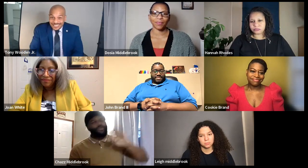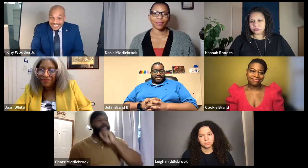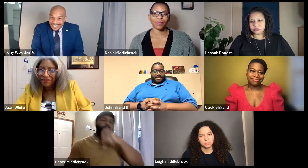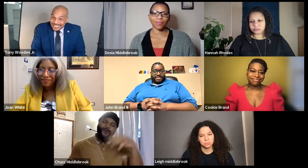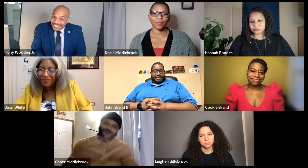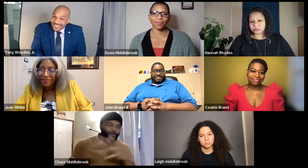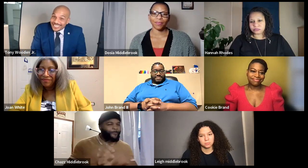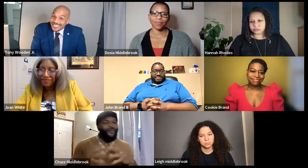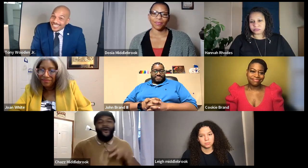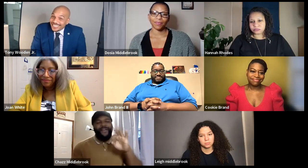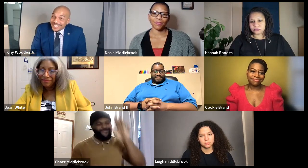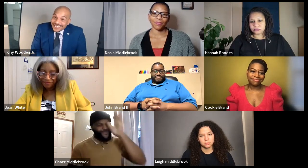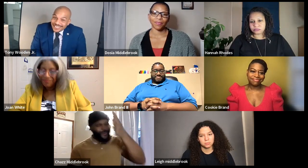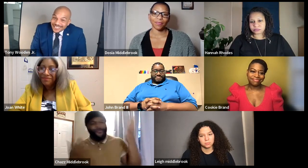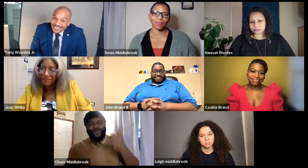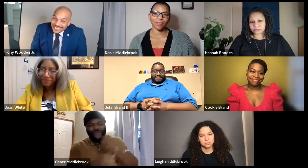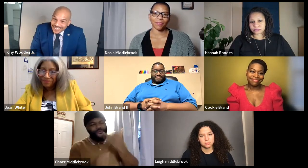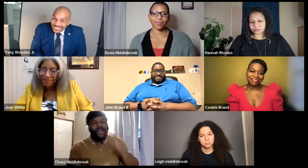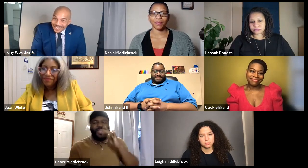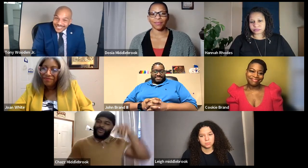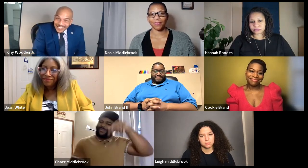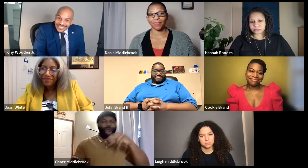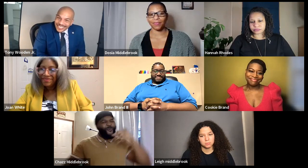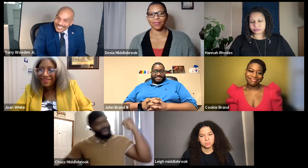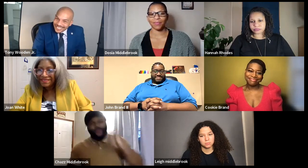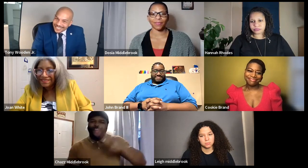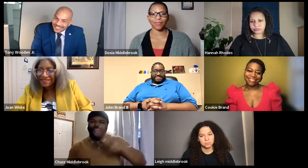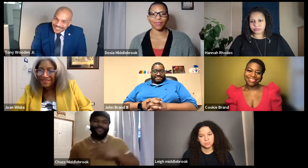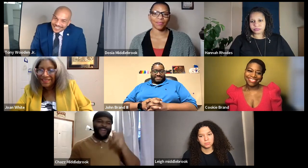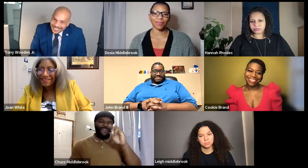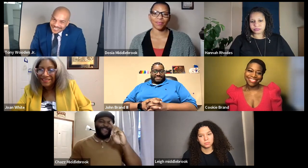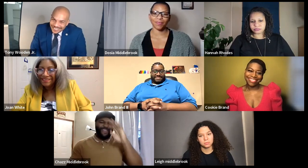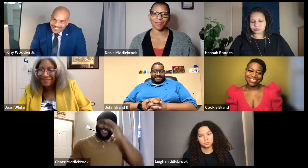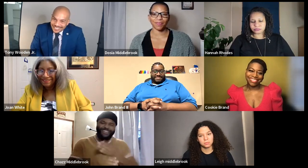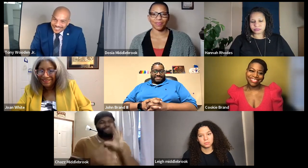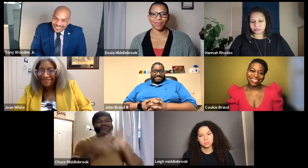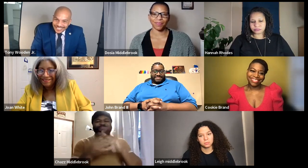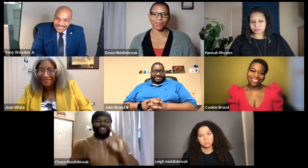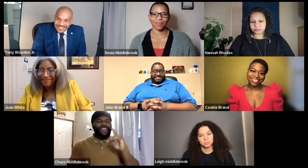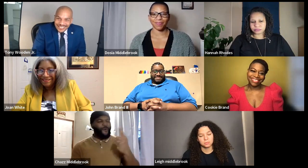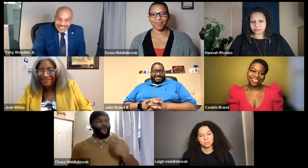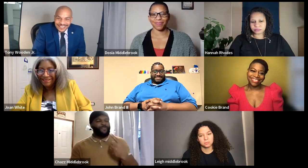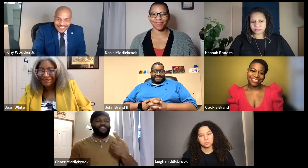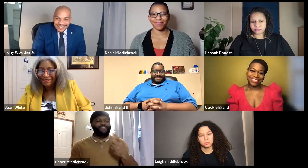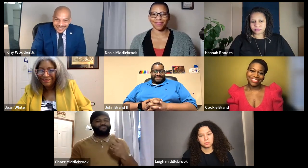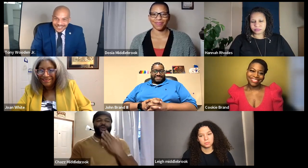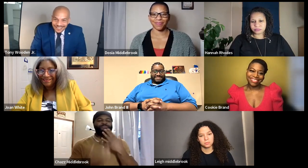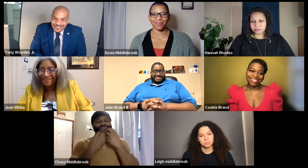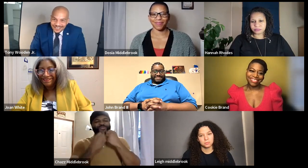stories about him and who he was back in the day with football and all those things. And he beat this team and I'm his